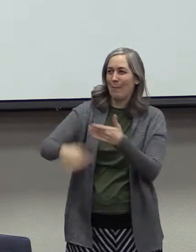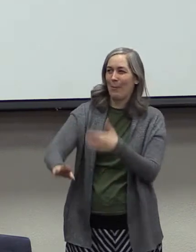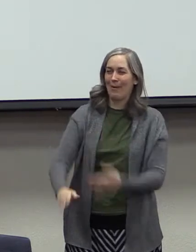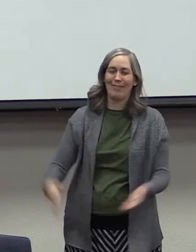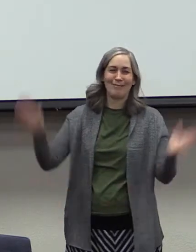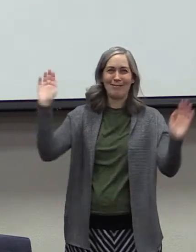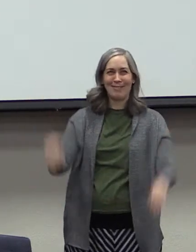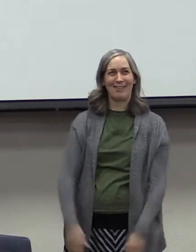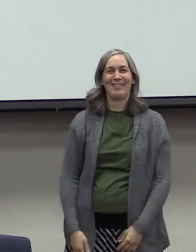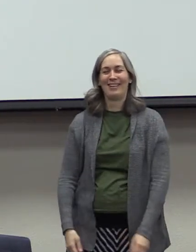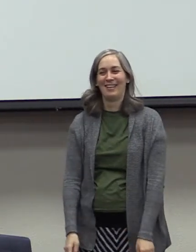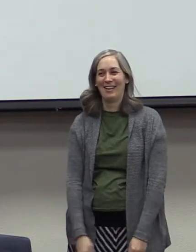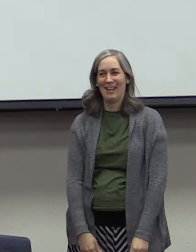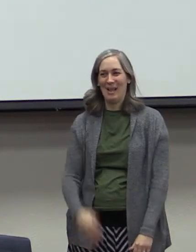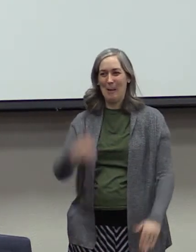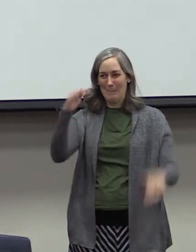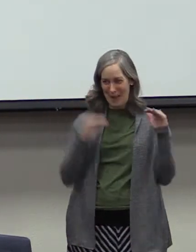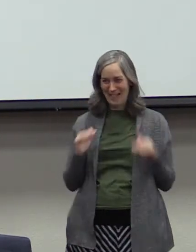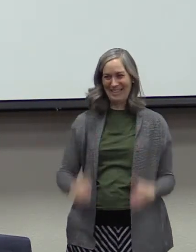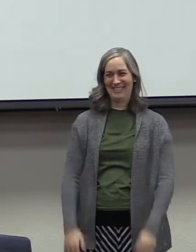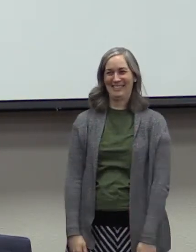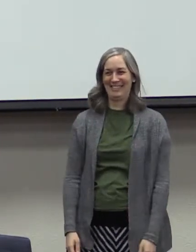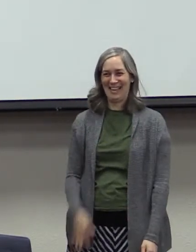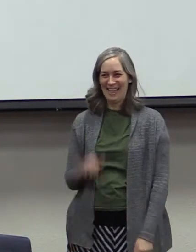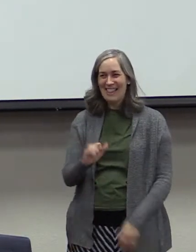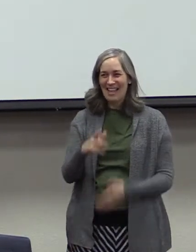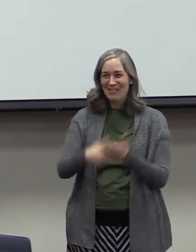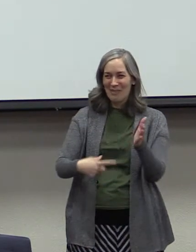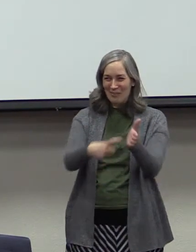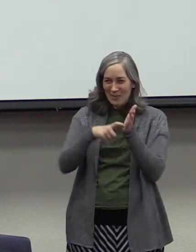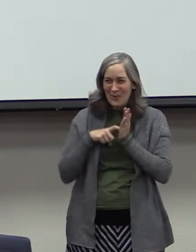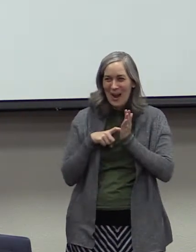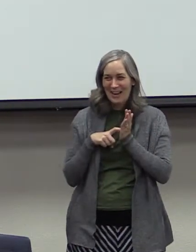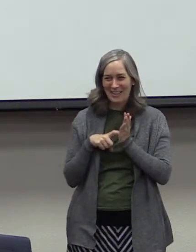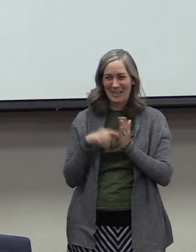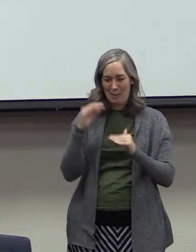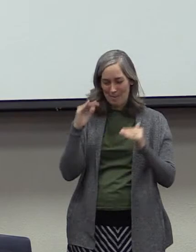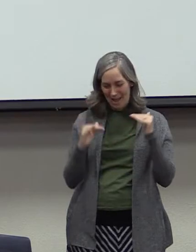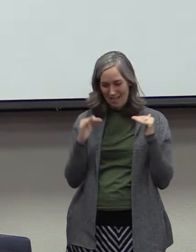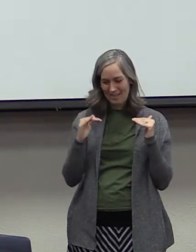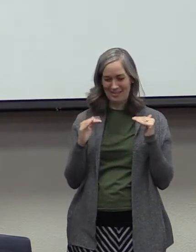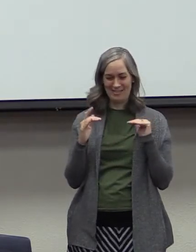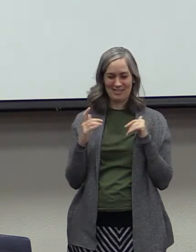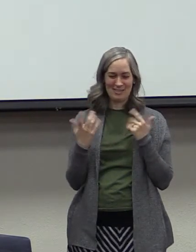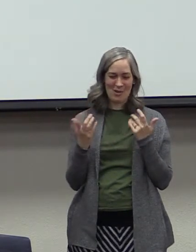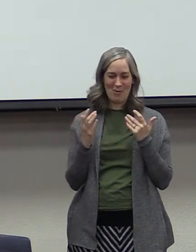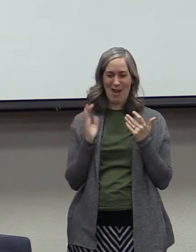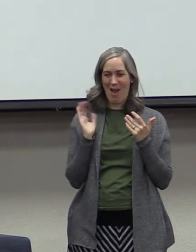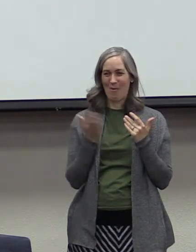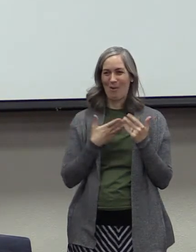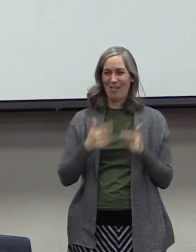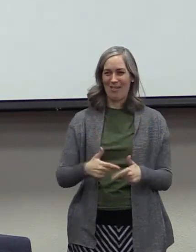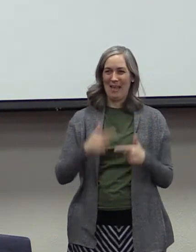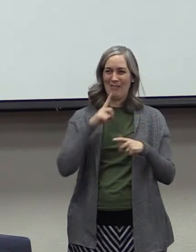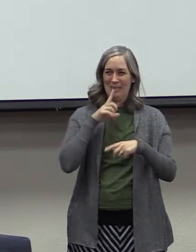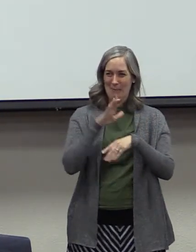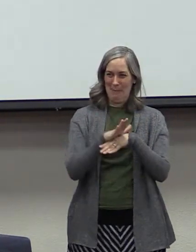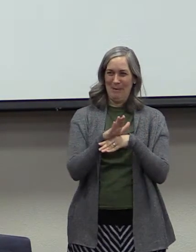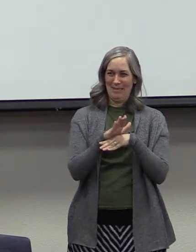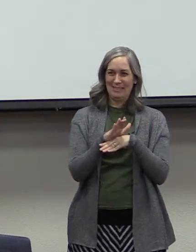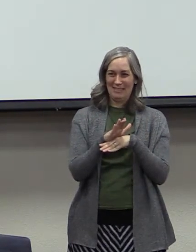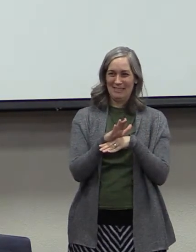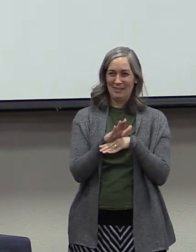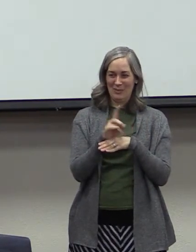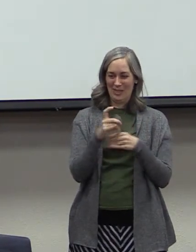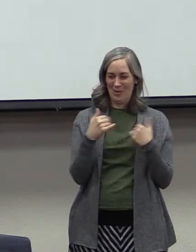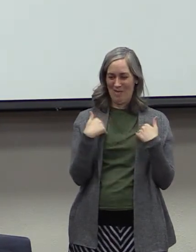So, balance. That's what it takes. To balance our commitments in life. And that